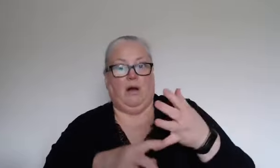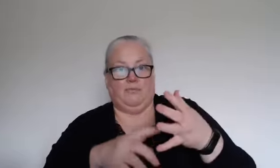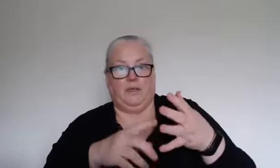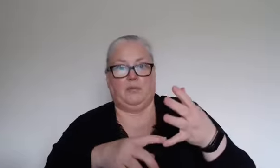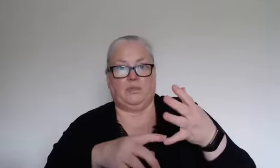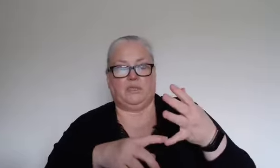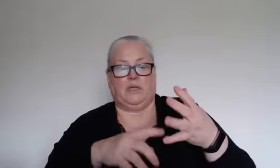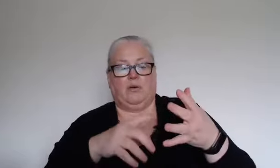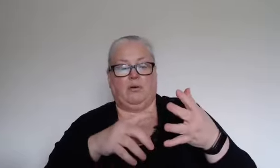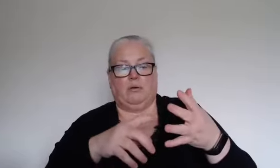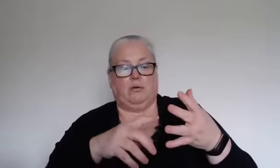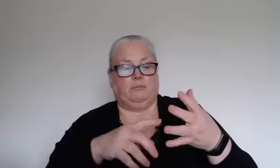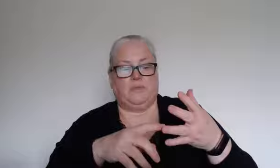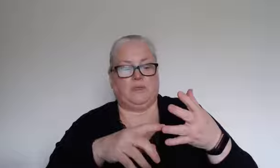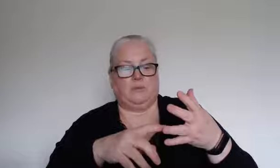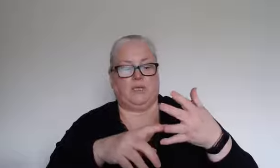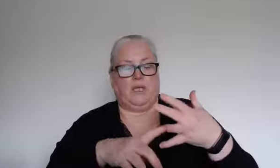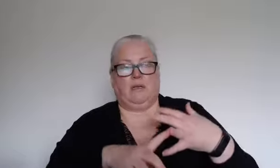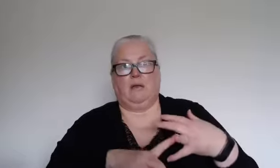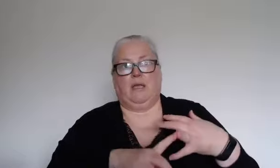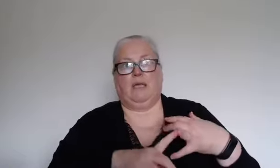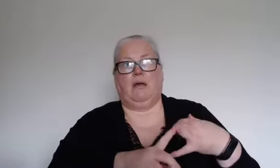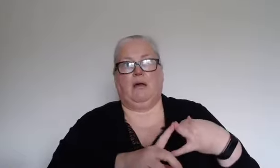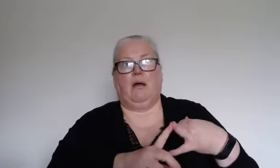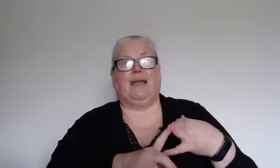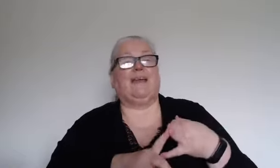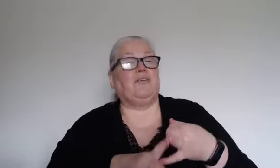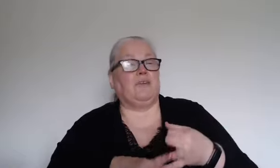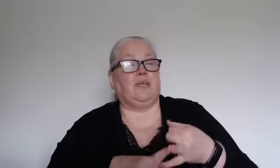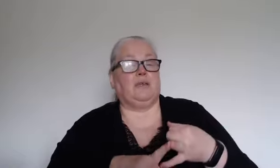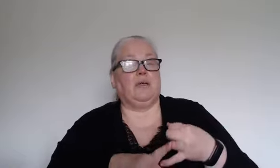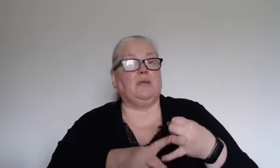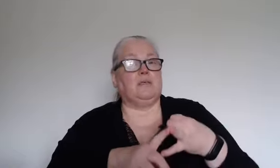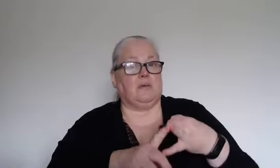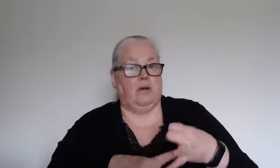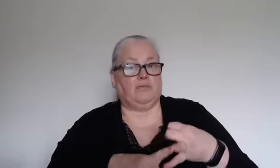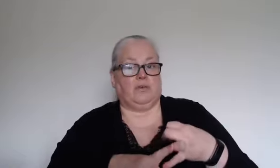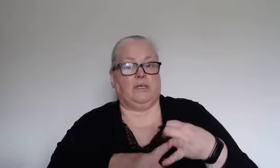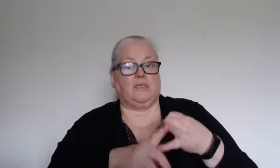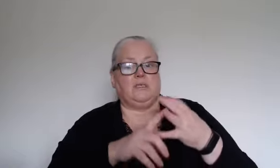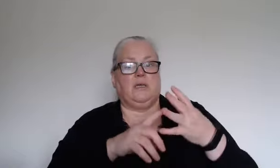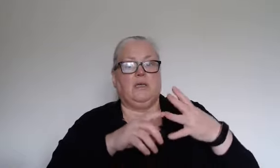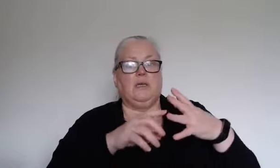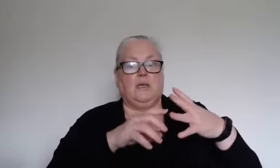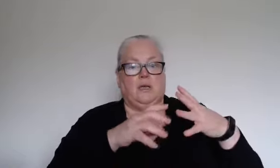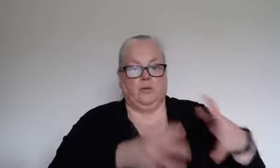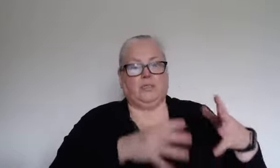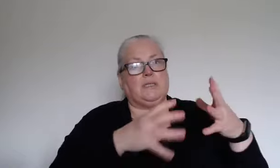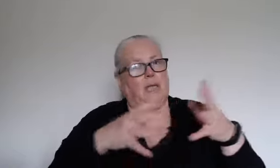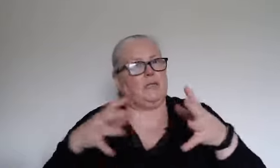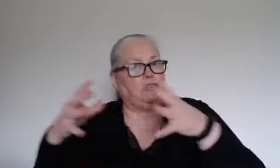coffee in particular, or something like high caffeine soft drinks in order to get you through the